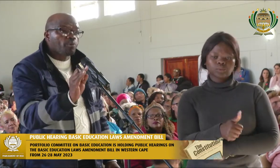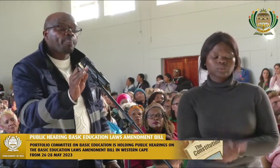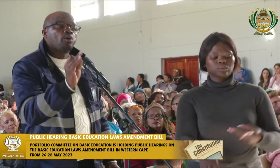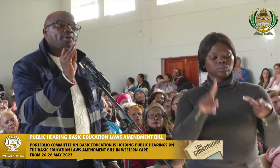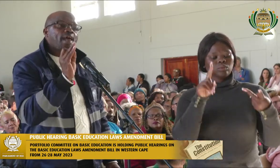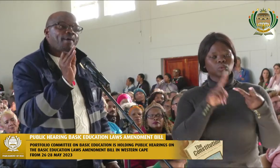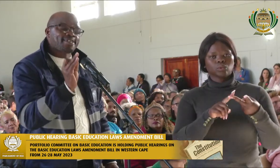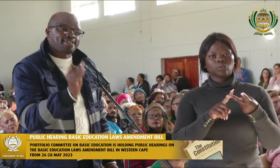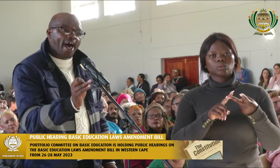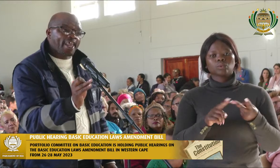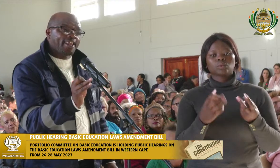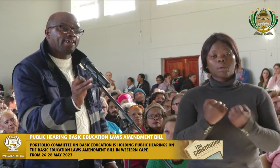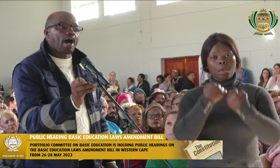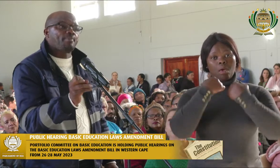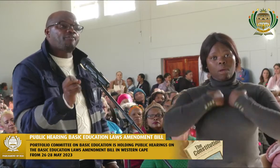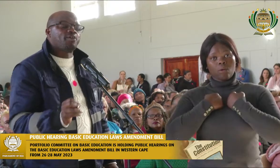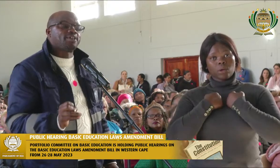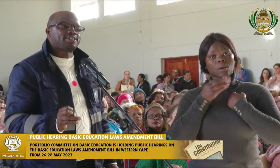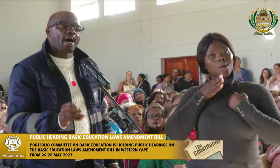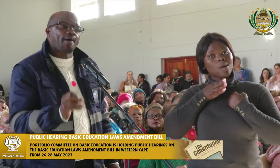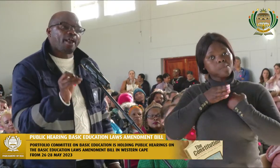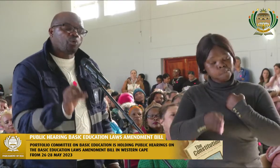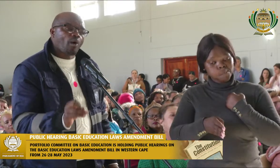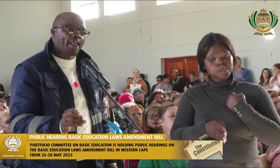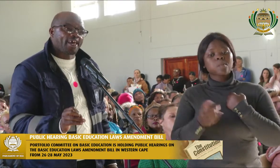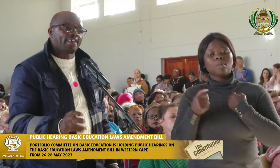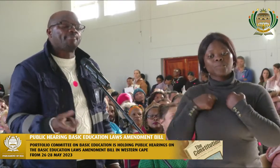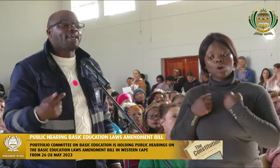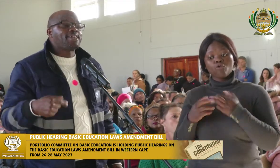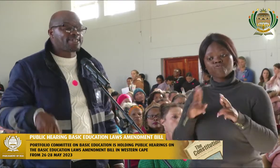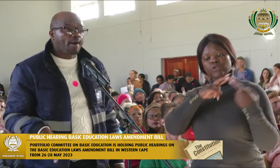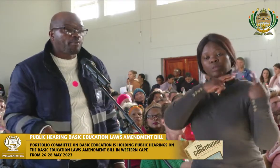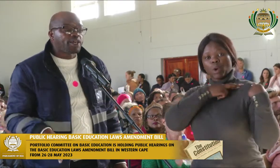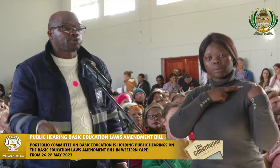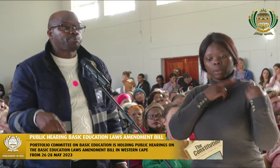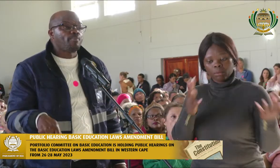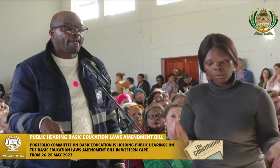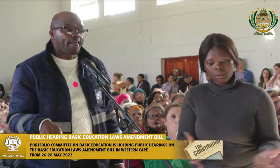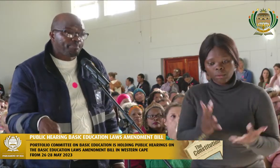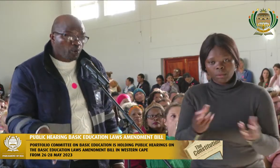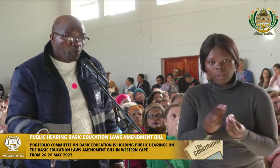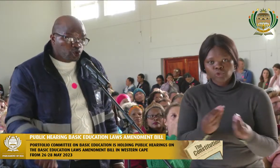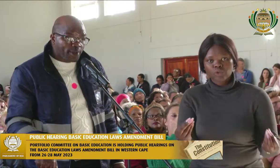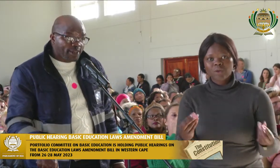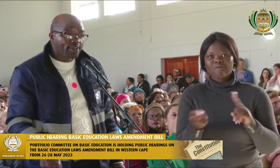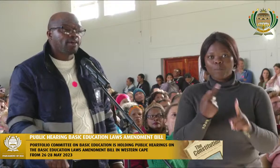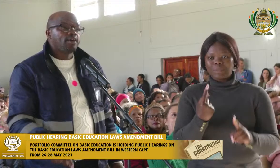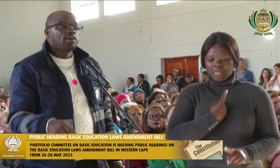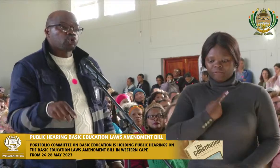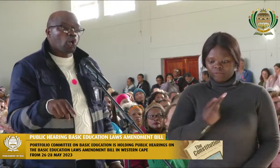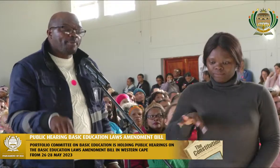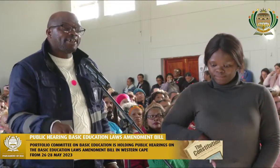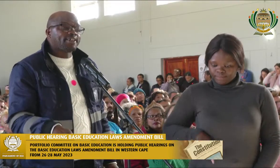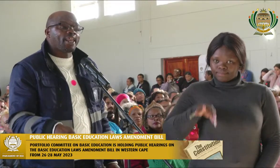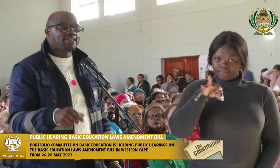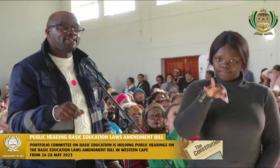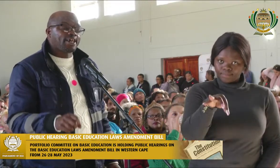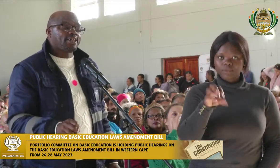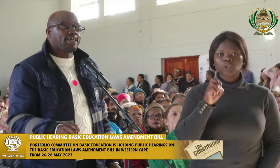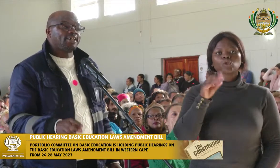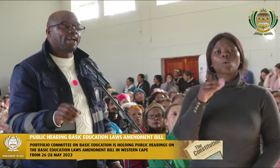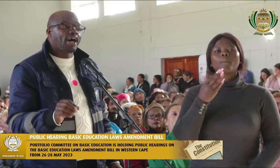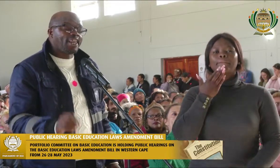Two, kunabazali abafundisa abantwana ngemali zabo eziphuma epokothweni. So